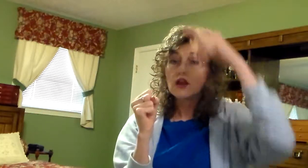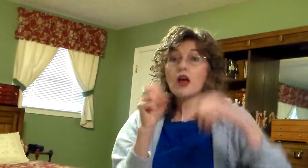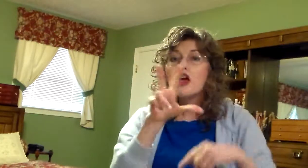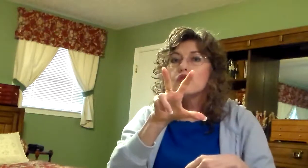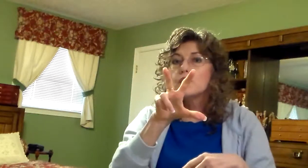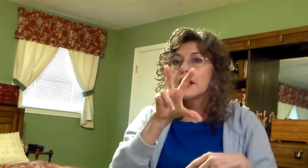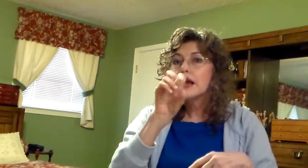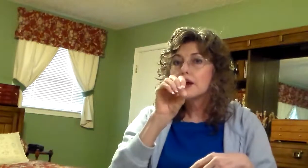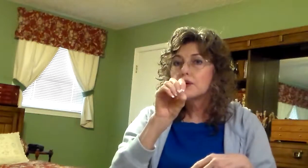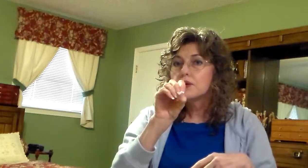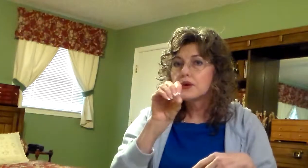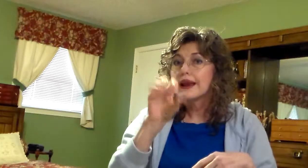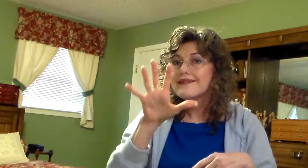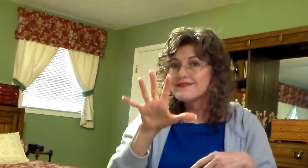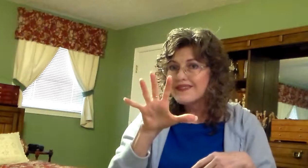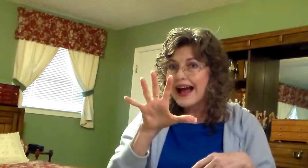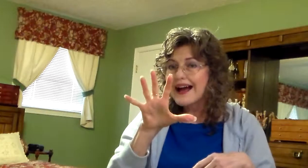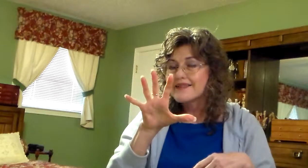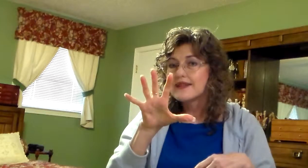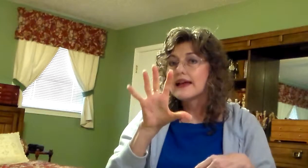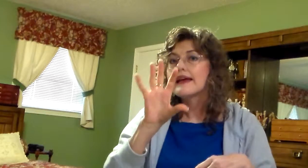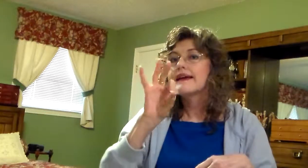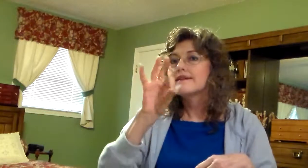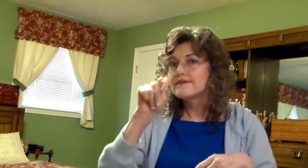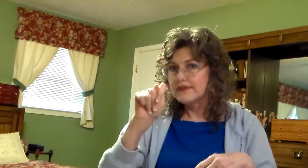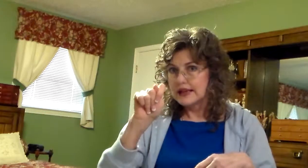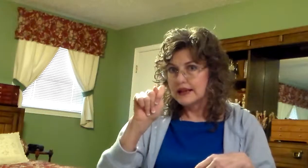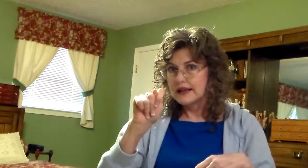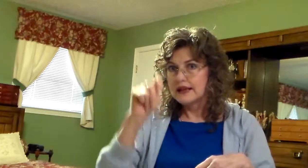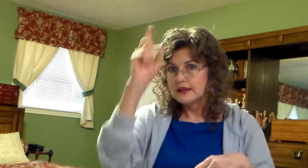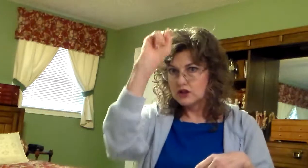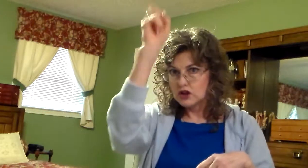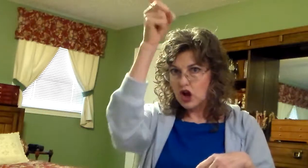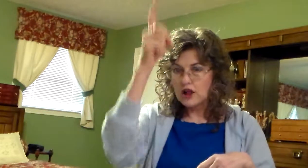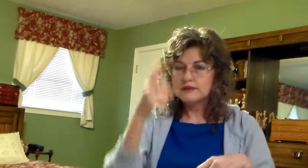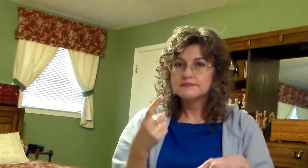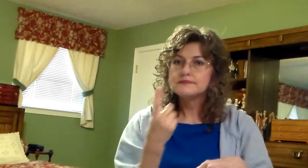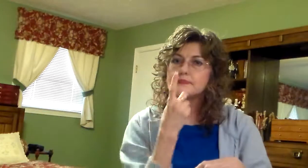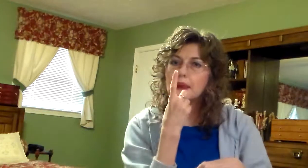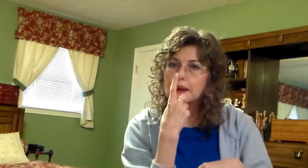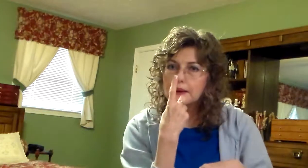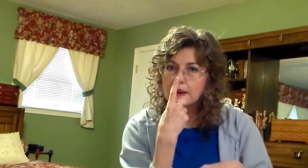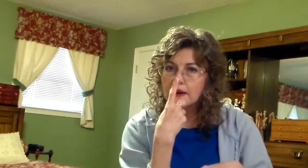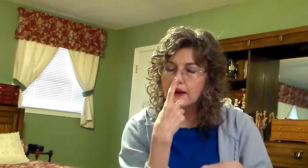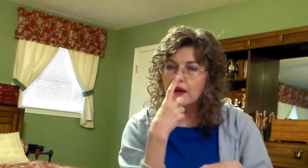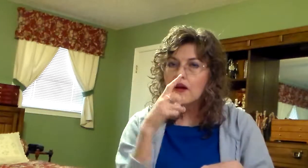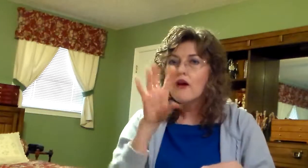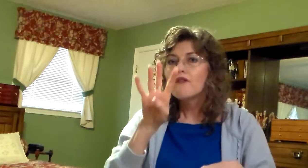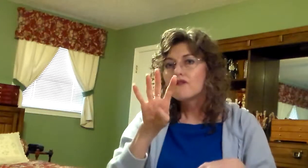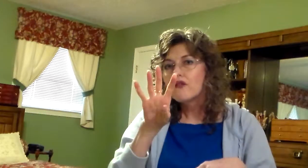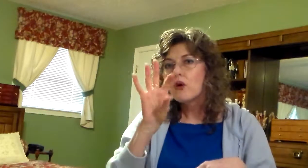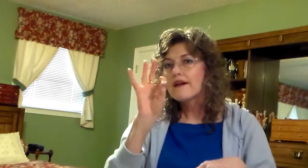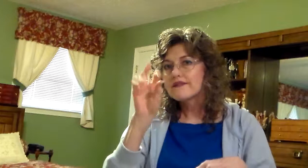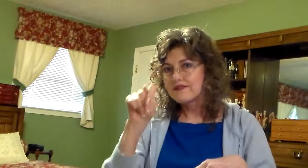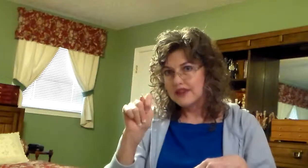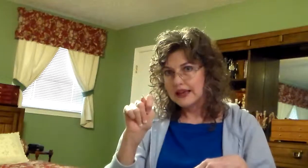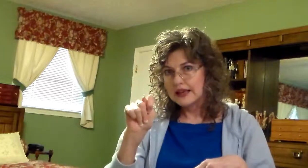305 feet and 1 inch tall. My nose is 4 feet long, and my shoe